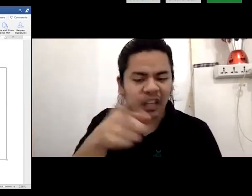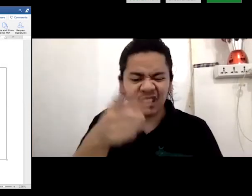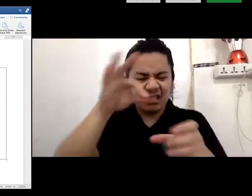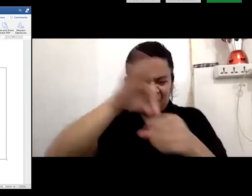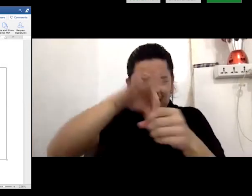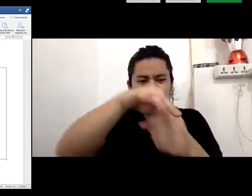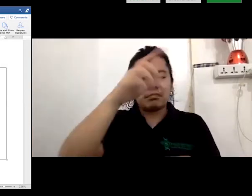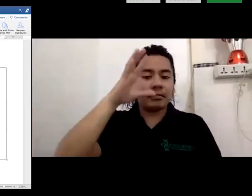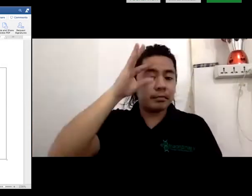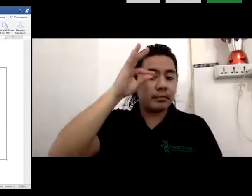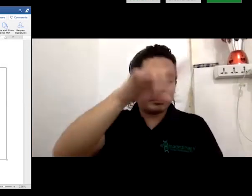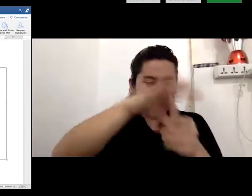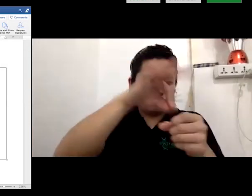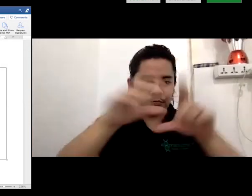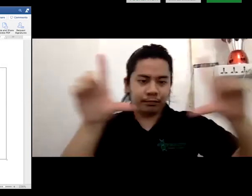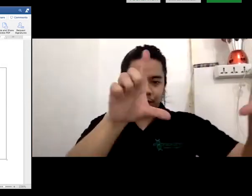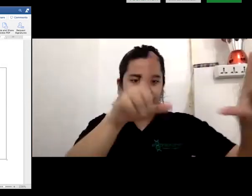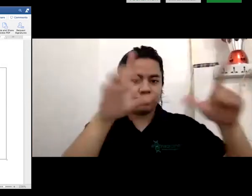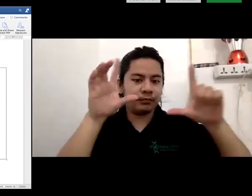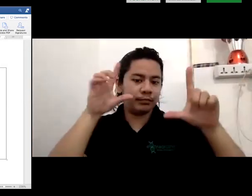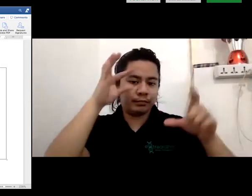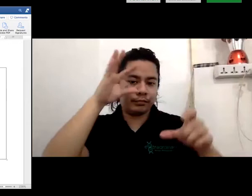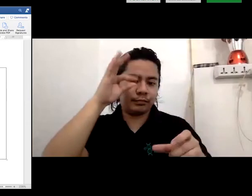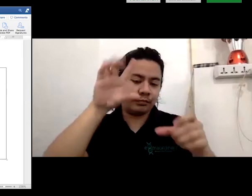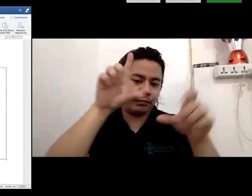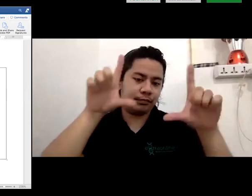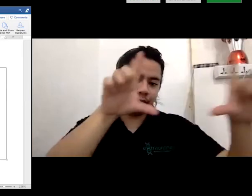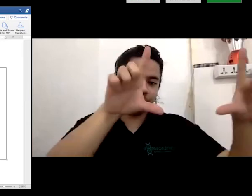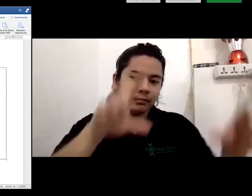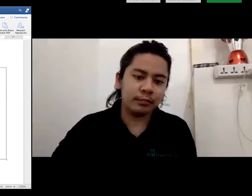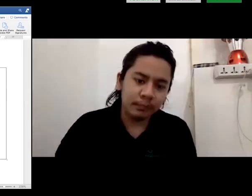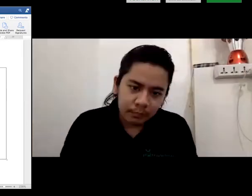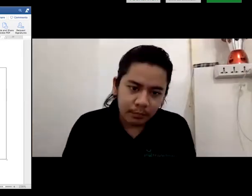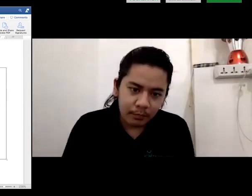Which one do you want to get rid of?